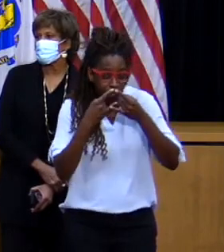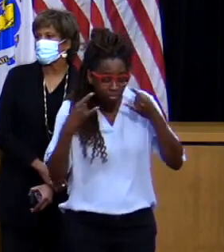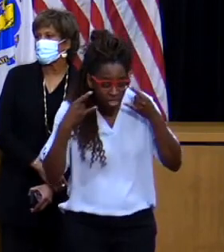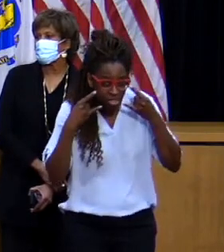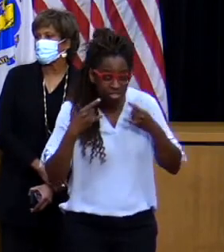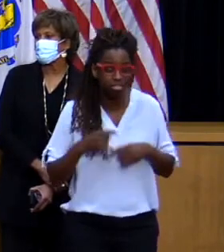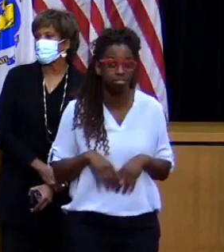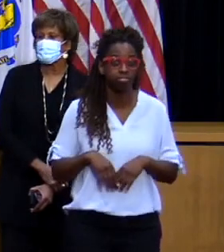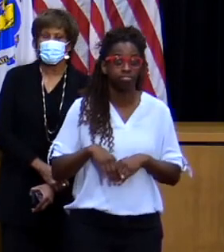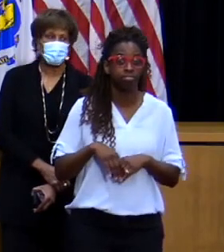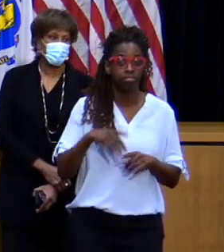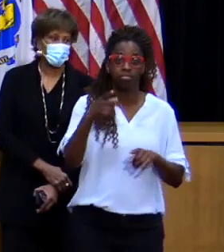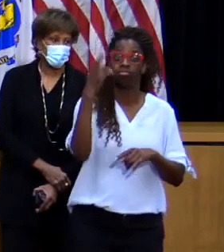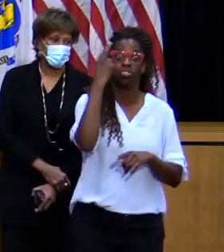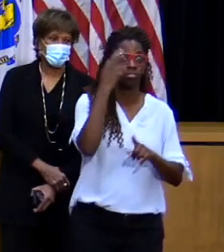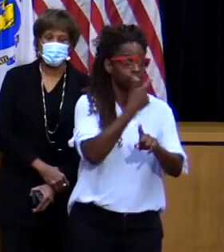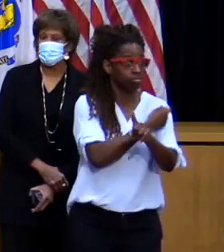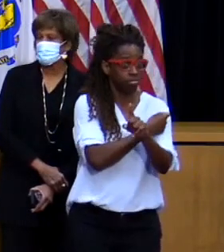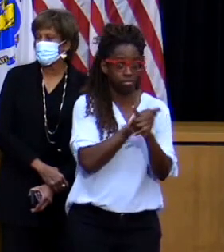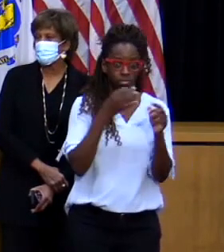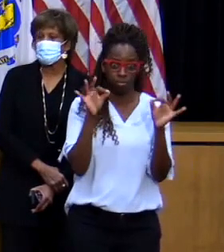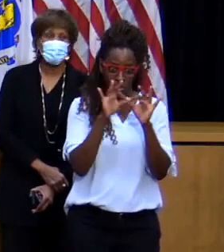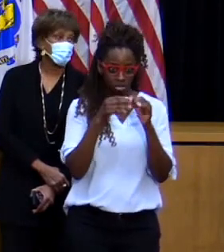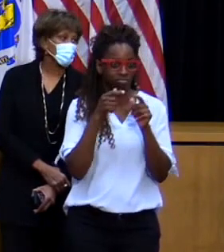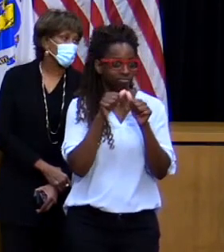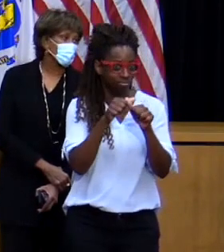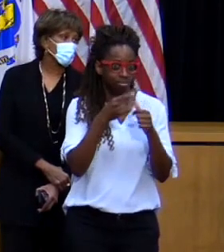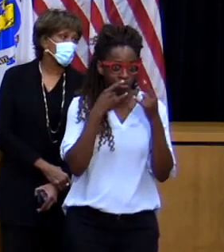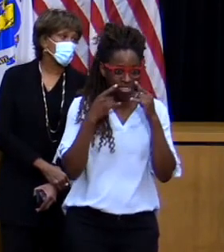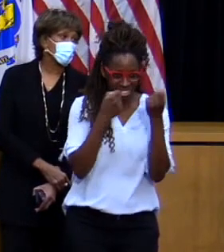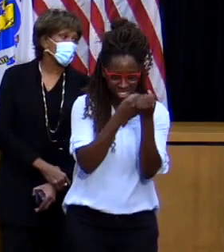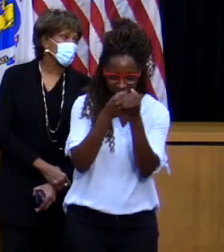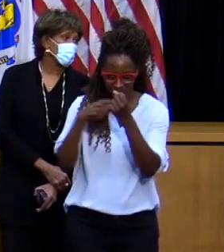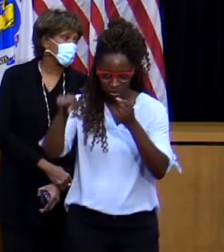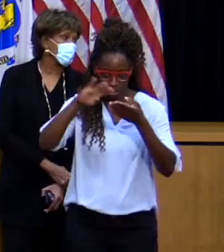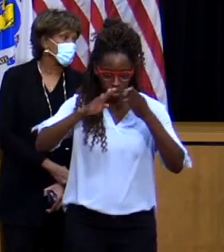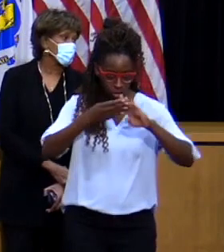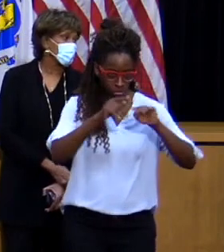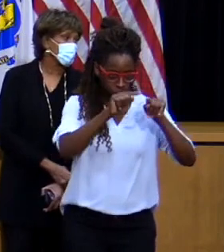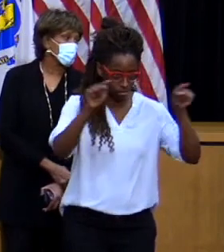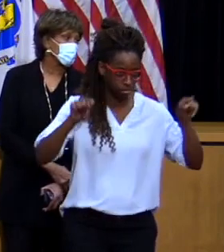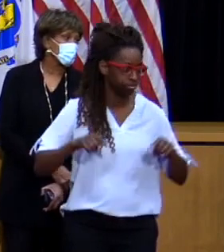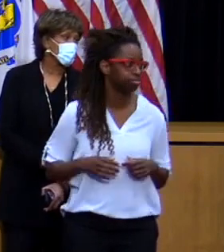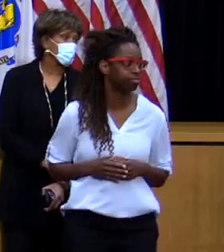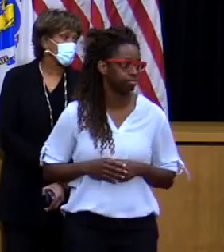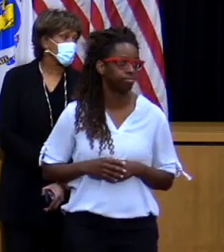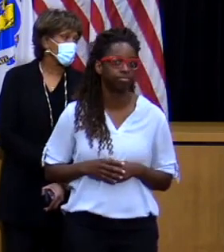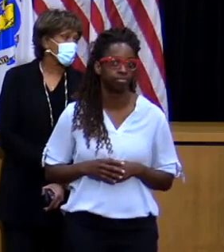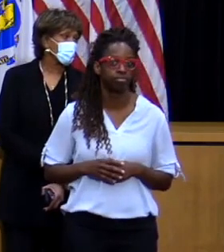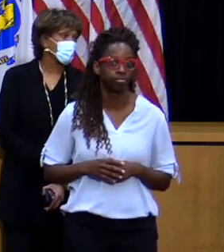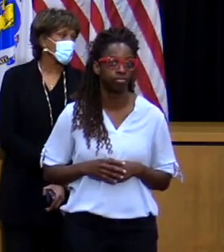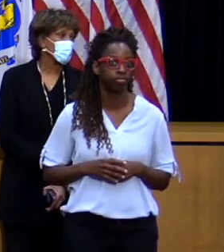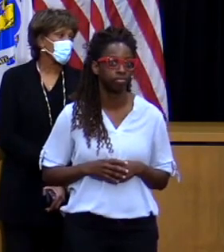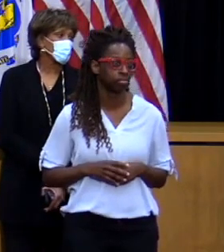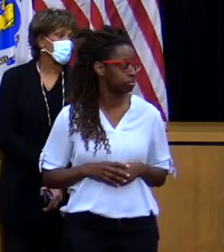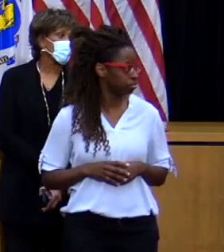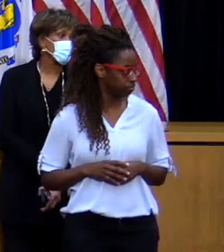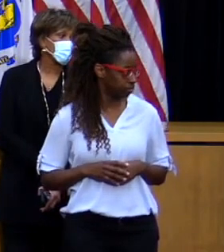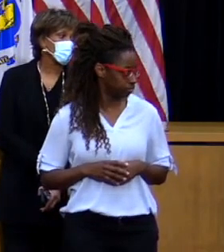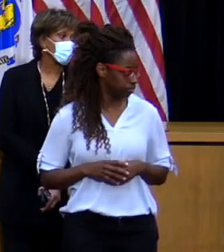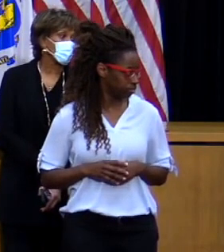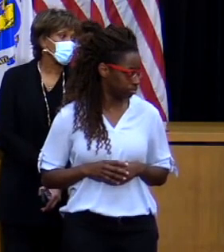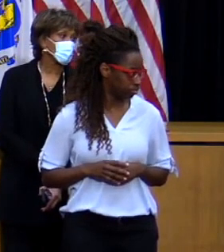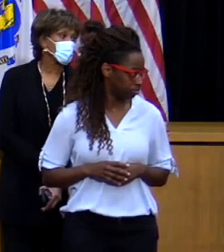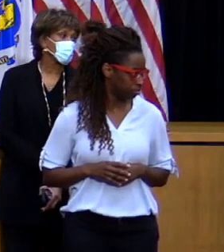in this together and need our vaccines. Dr. Could you speak to or elaborate on the additional 20% that you guys said would go